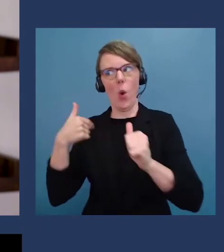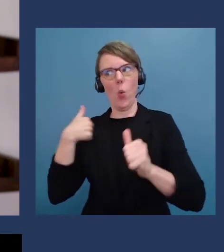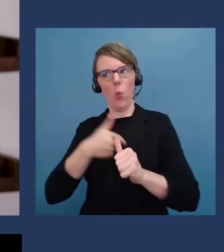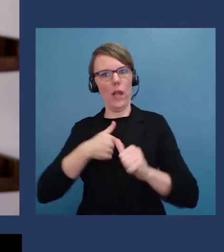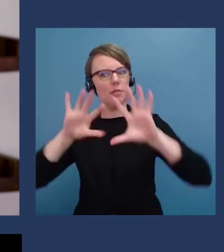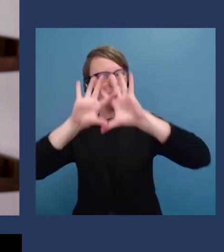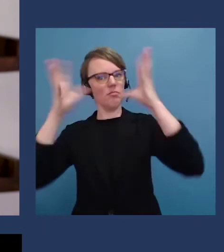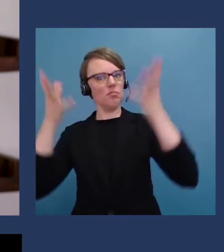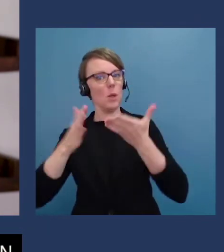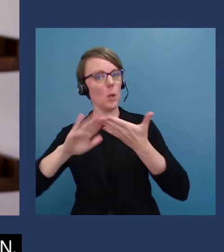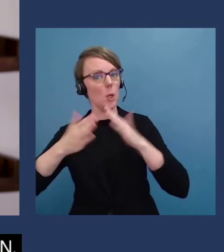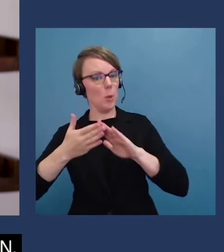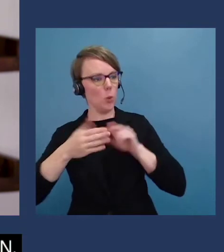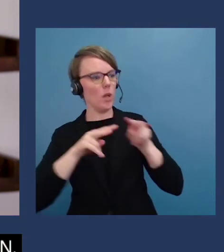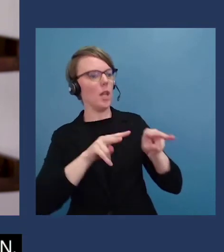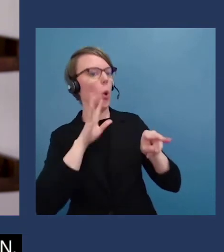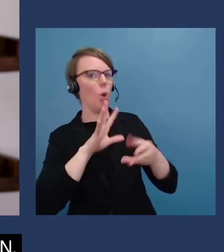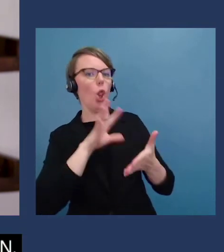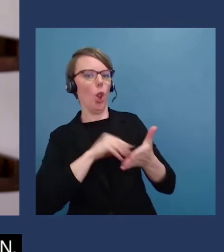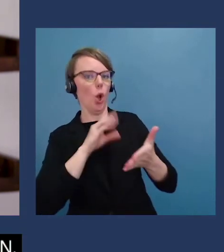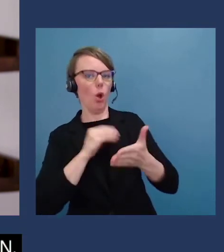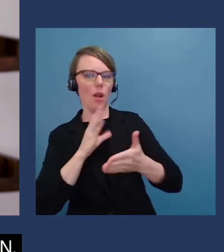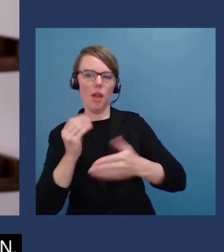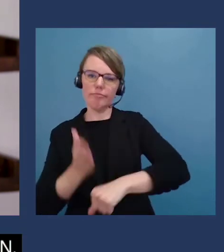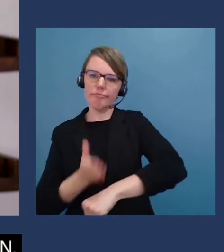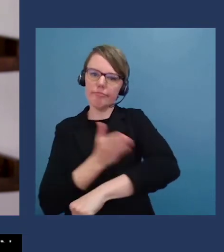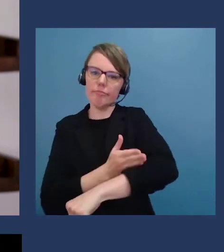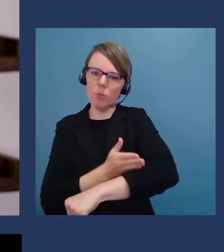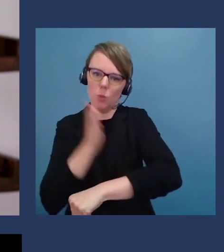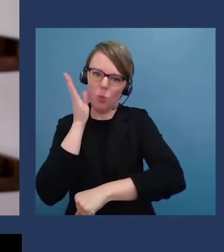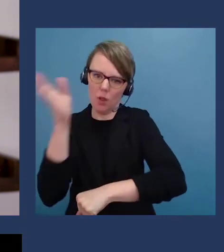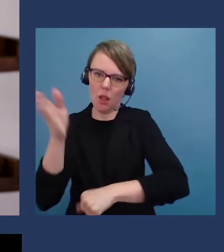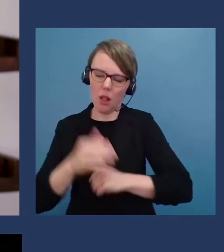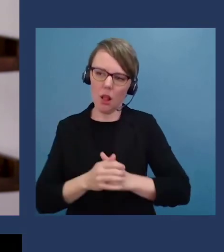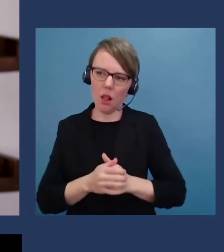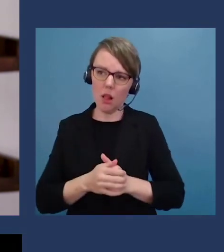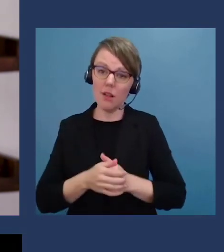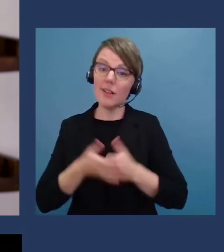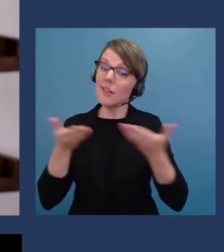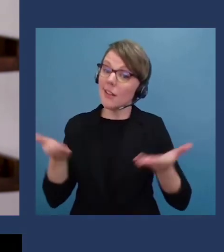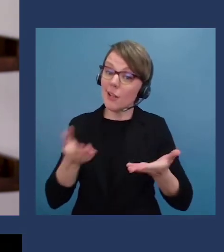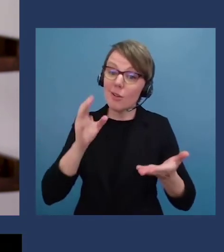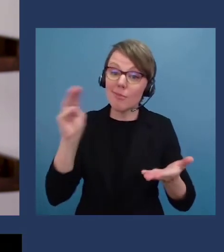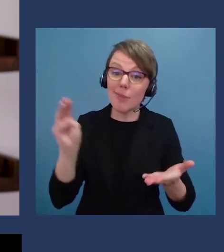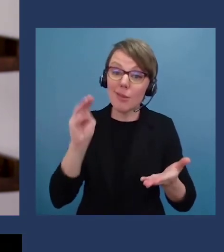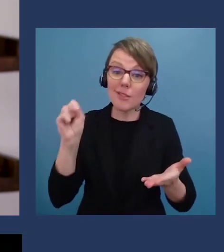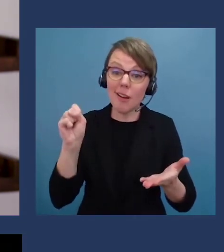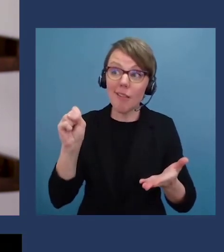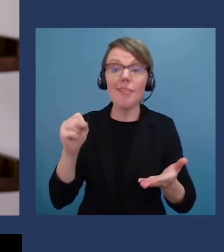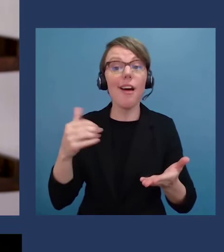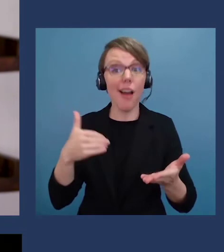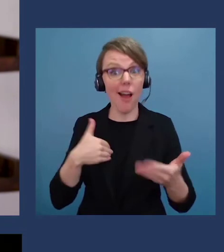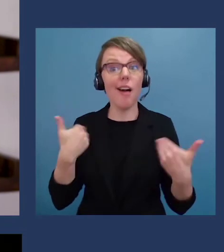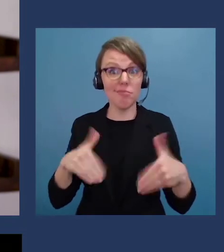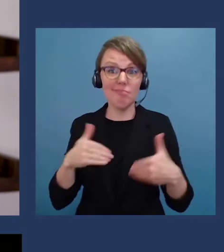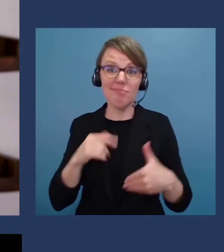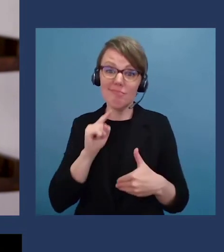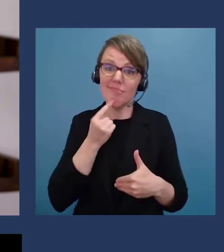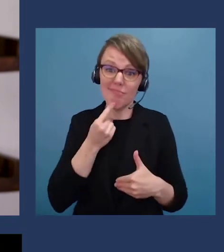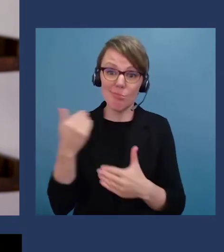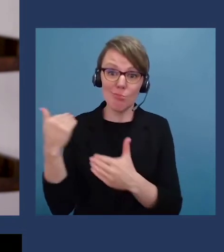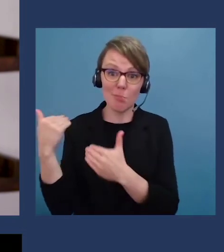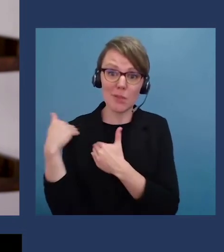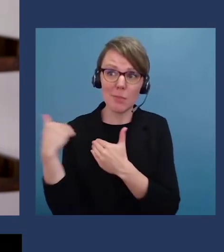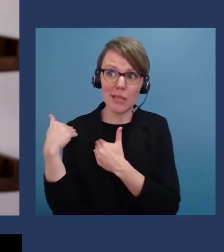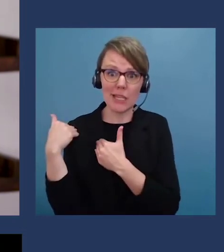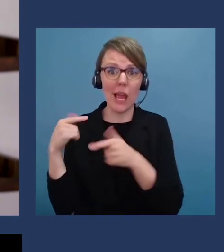to communicate and the student is learning. And I think learners who learn differently need all of these tools. So I think that doing